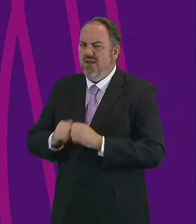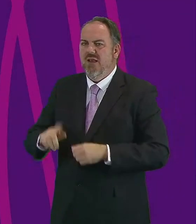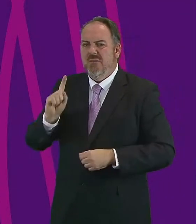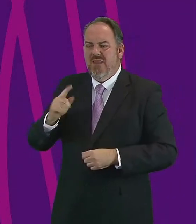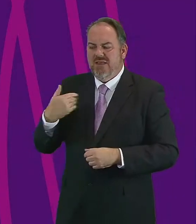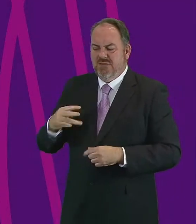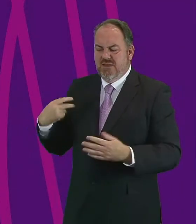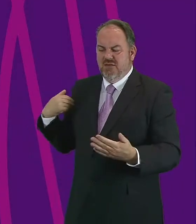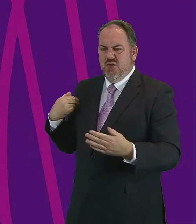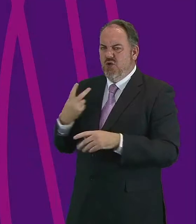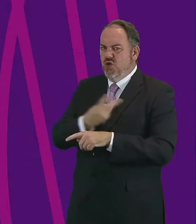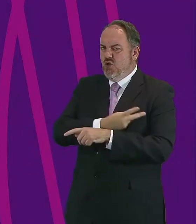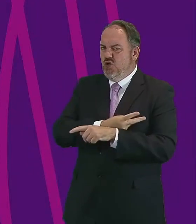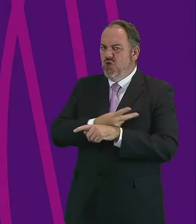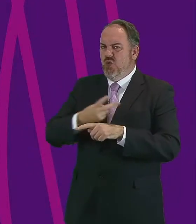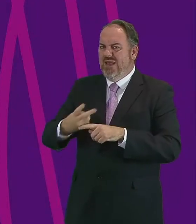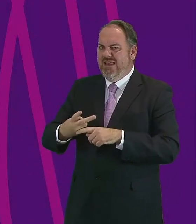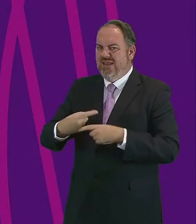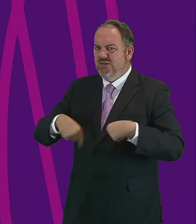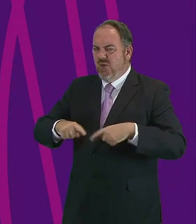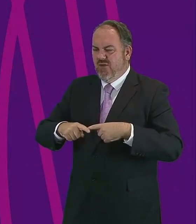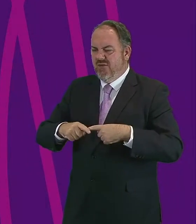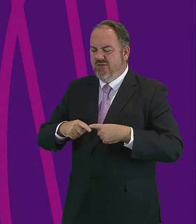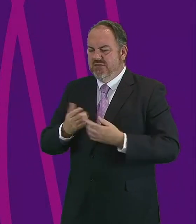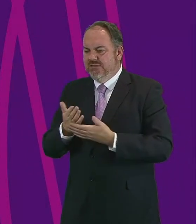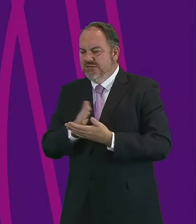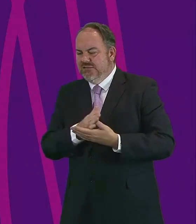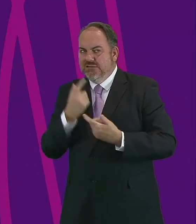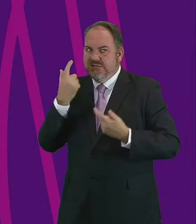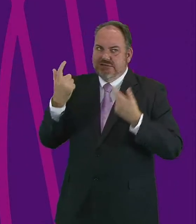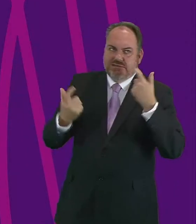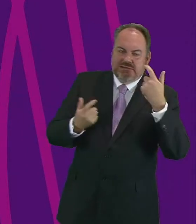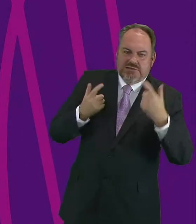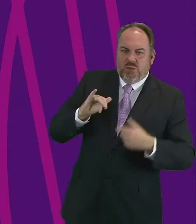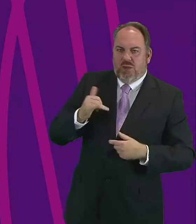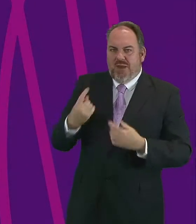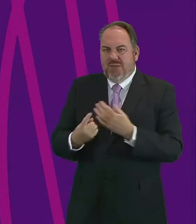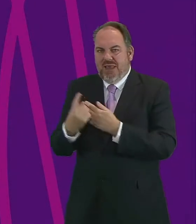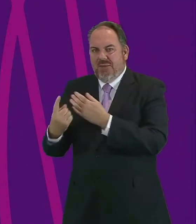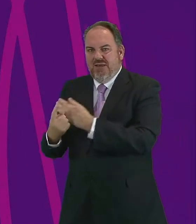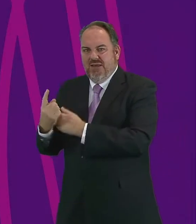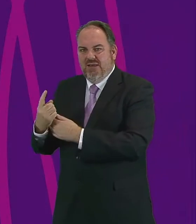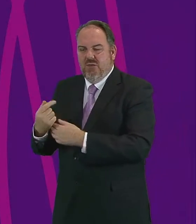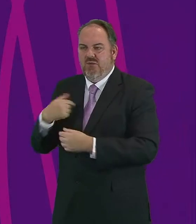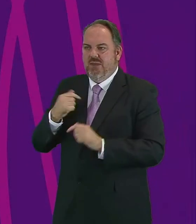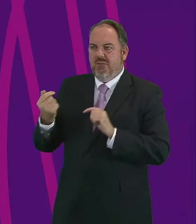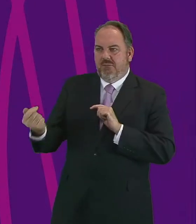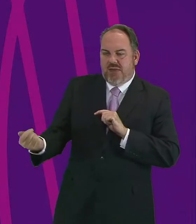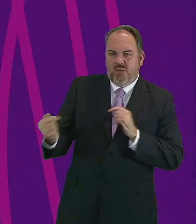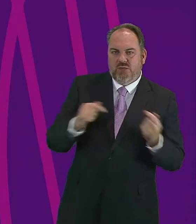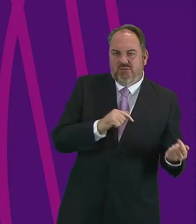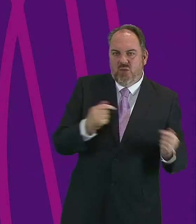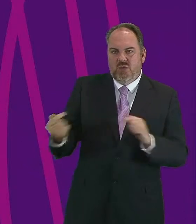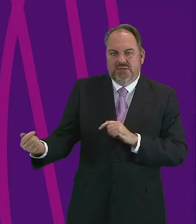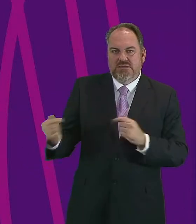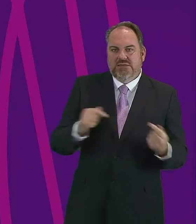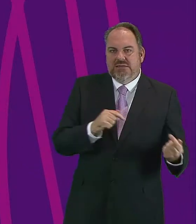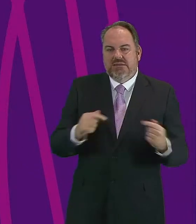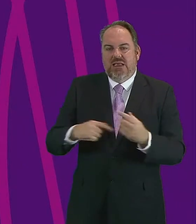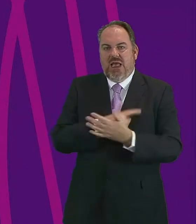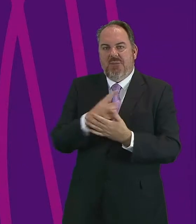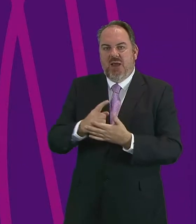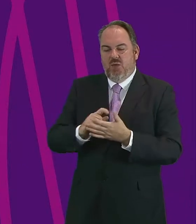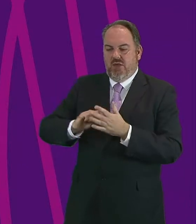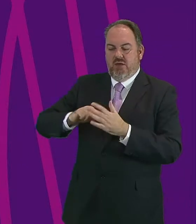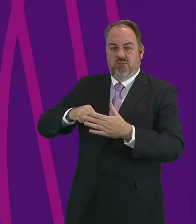speculation, encouraged by members of the government or their advisers. We've had a back and forth on the so-called circuit breaker,